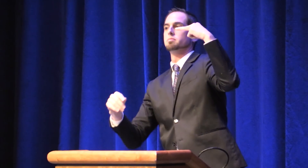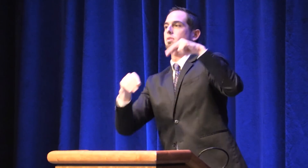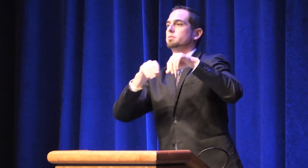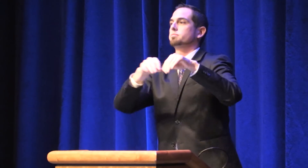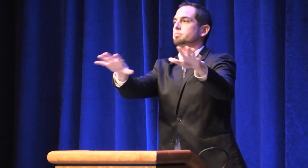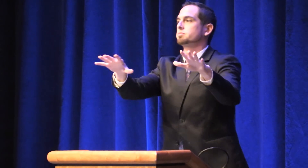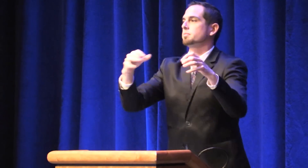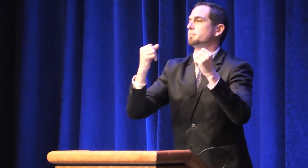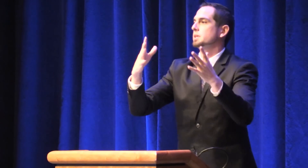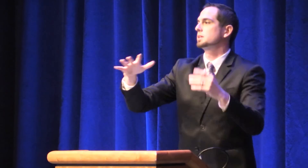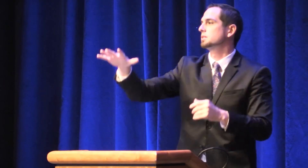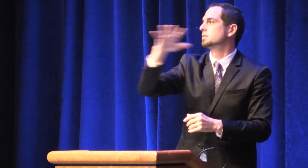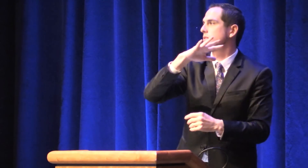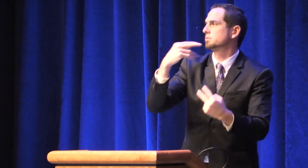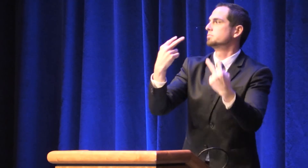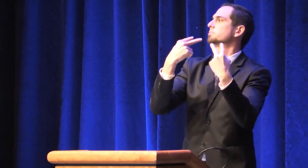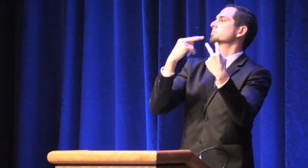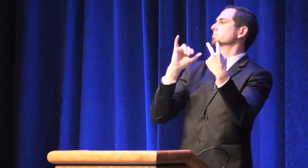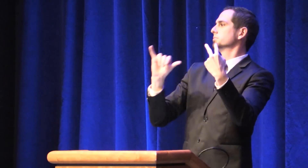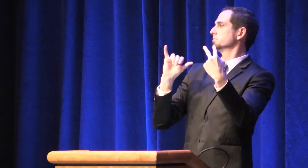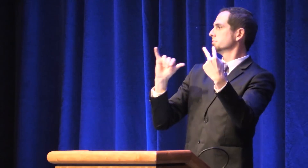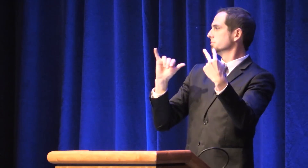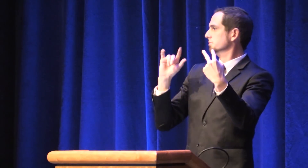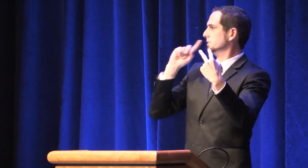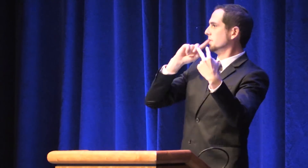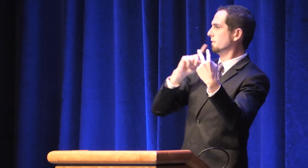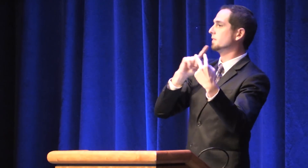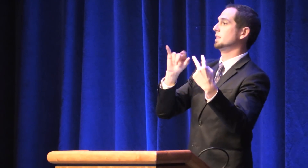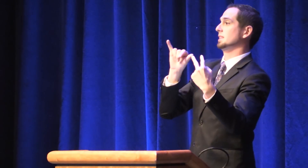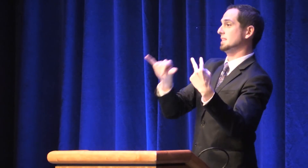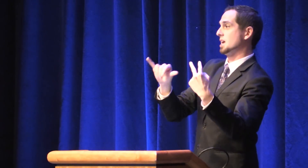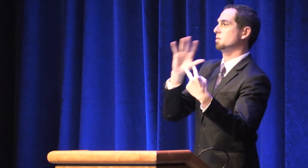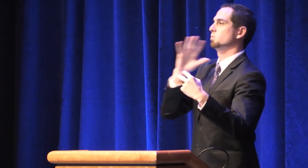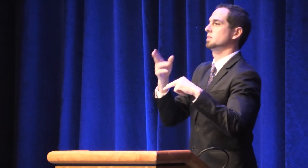news, and how the media takes us seriously.